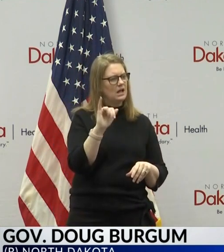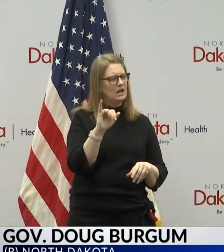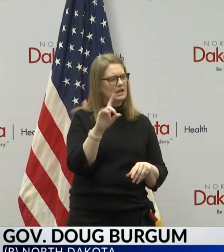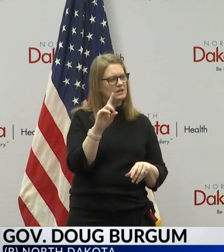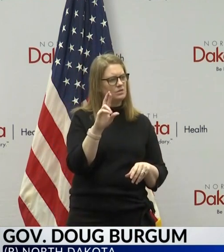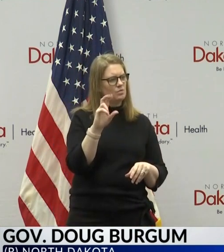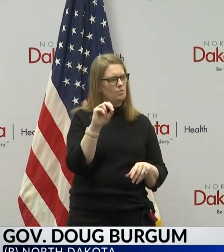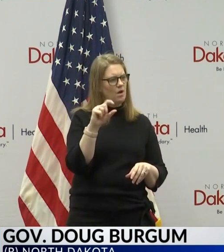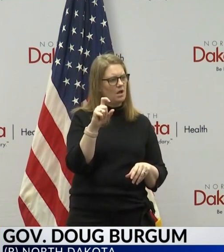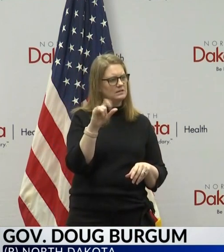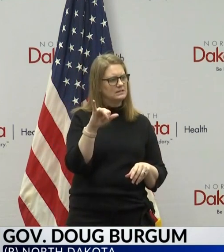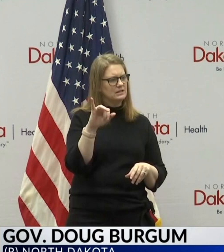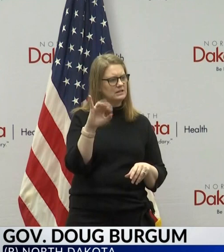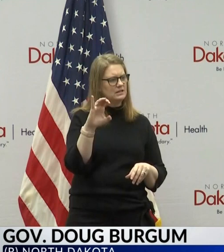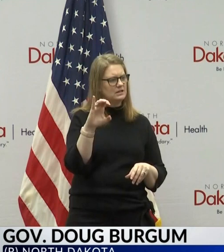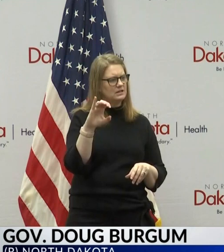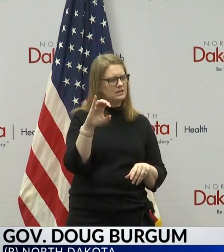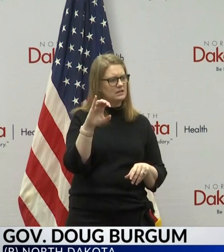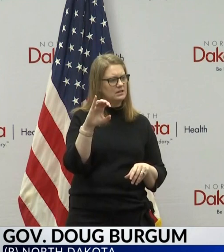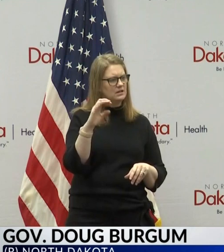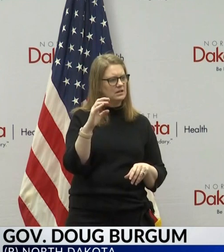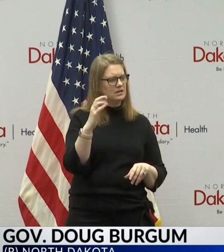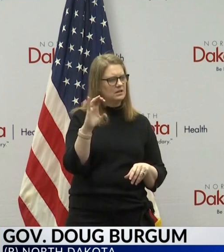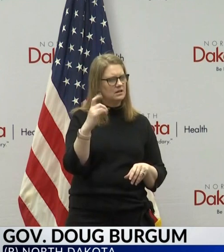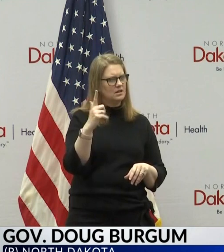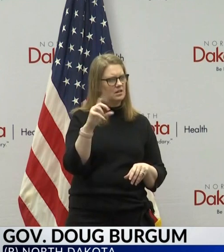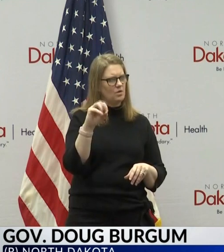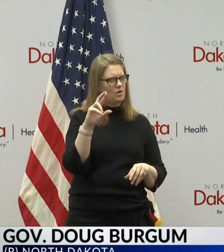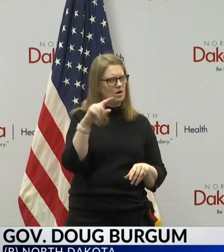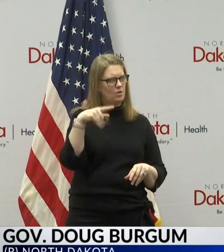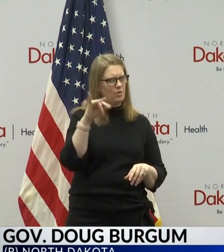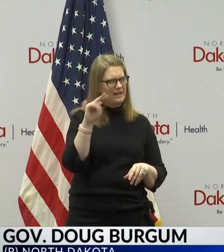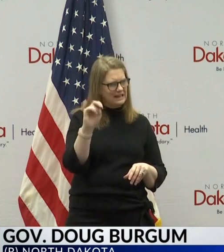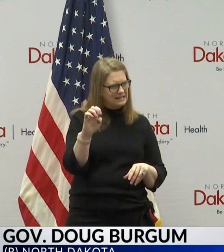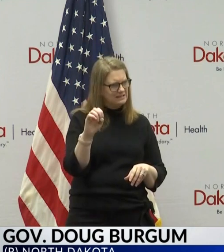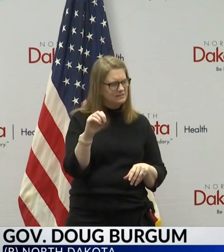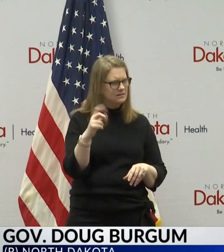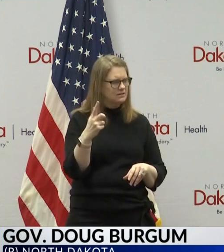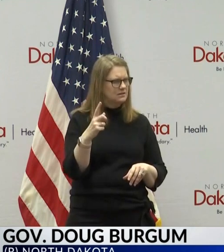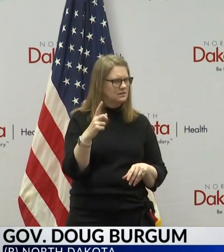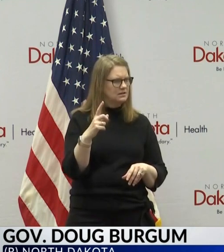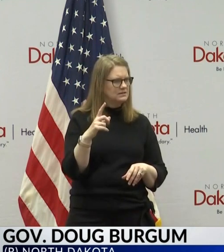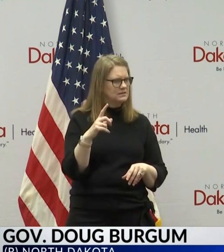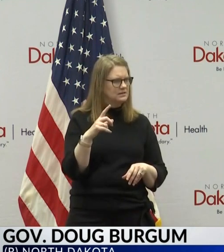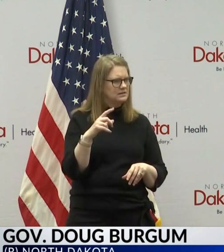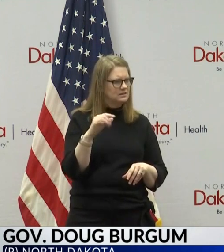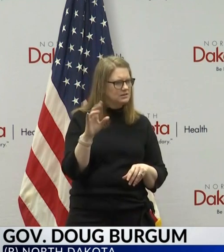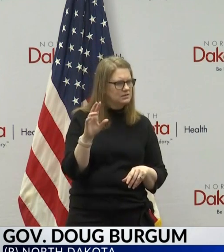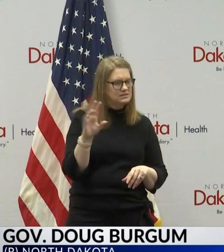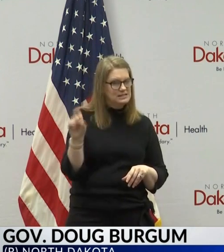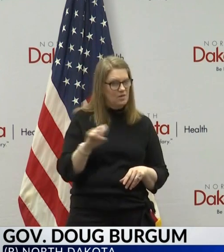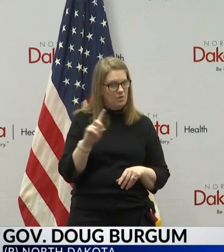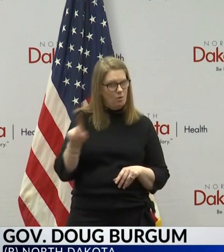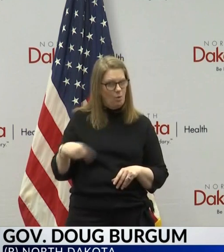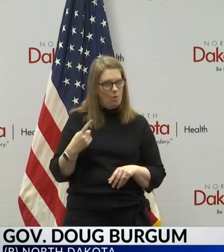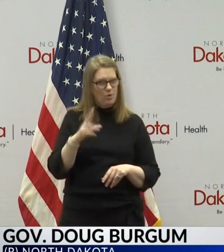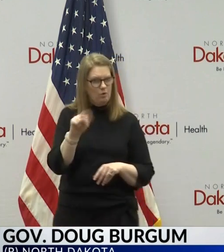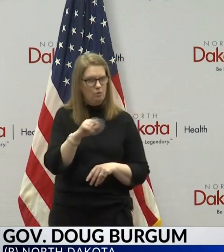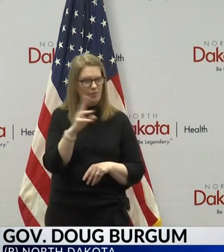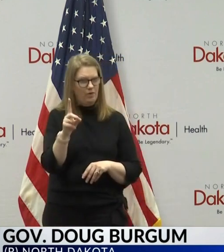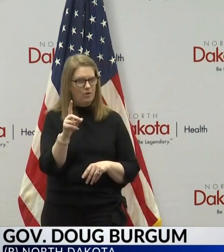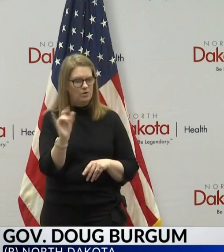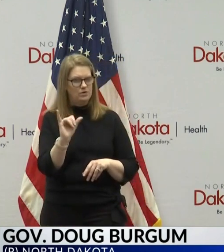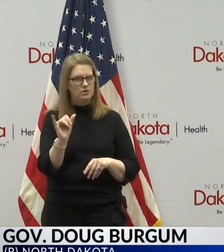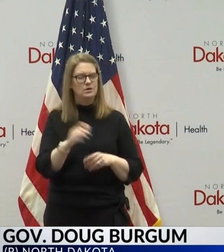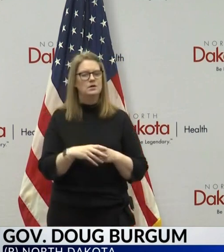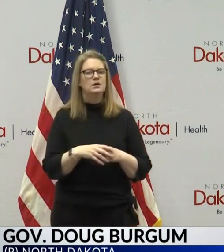Is that system-wide for Sanford, or is it South Dakota only, or do you know of any North Dakota facilities where that will be tested?